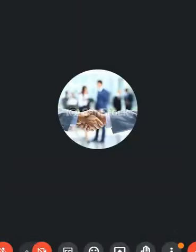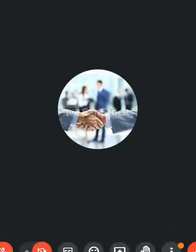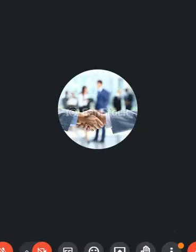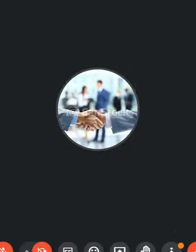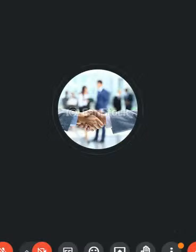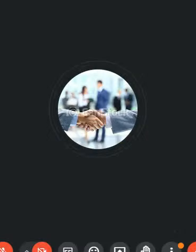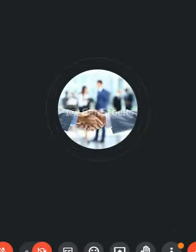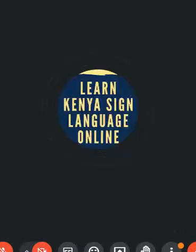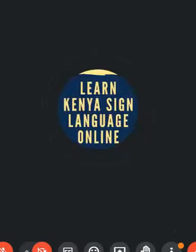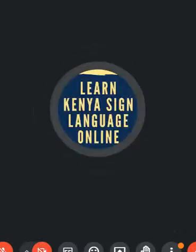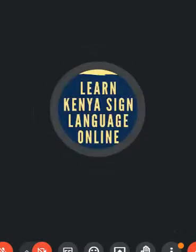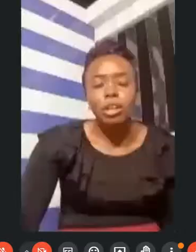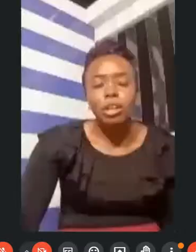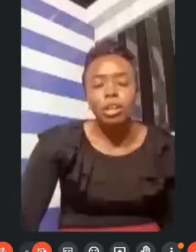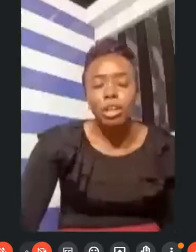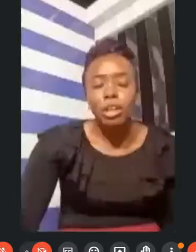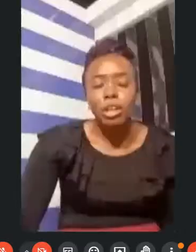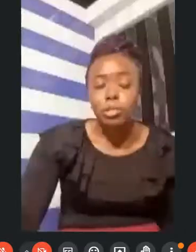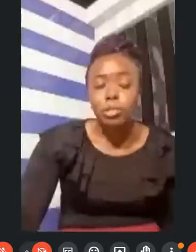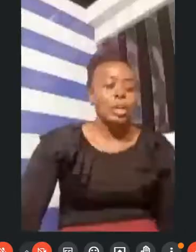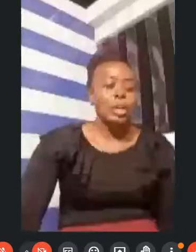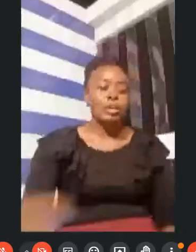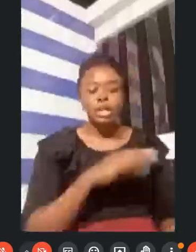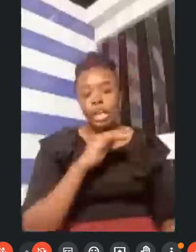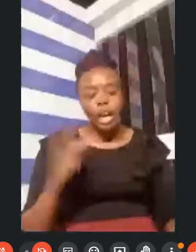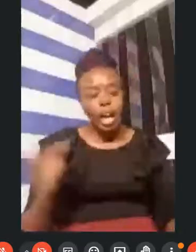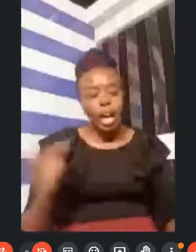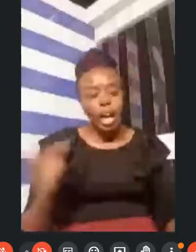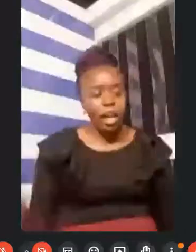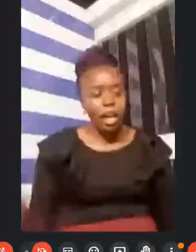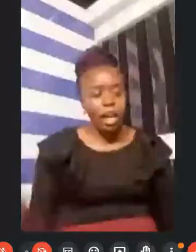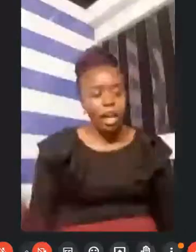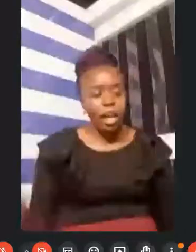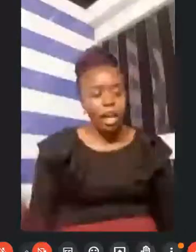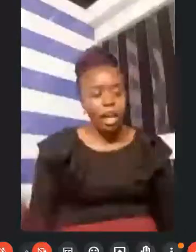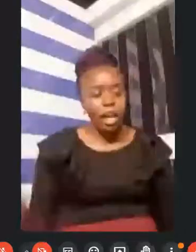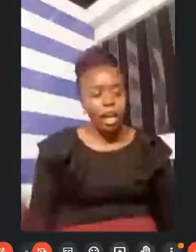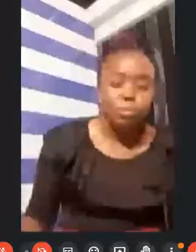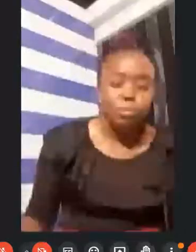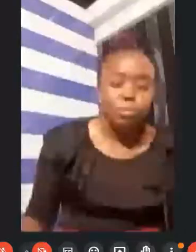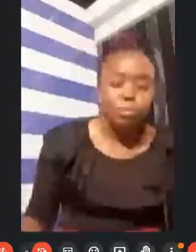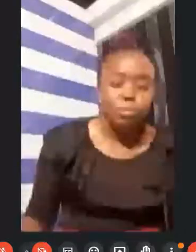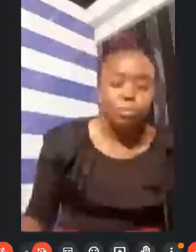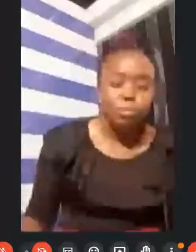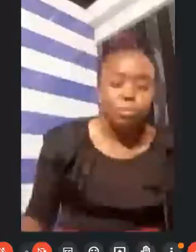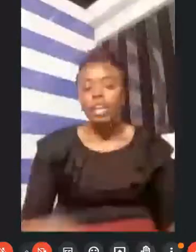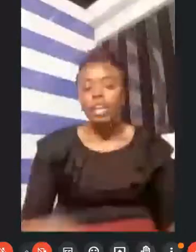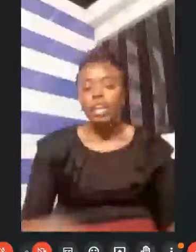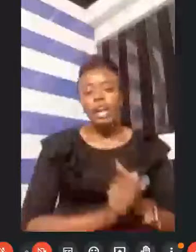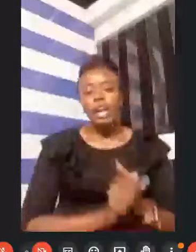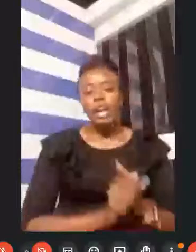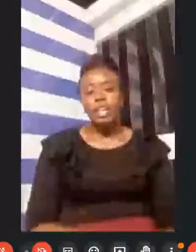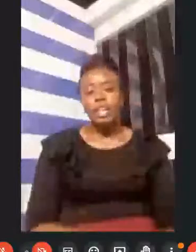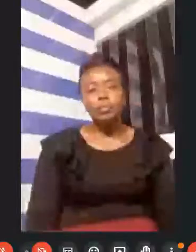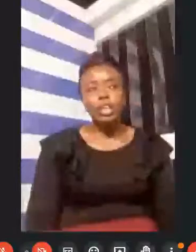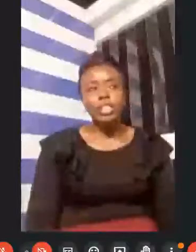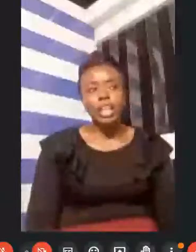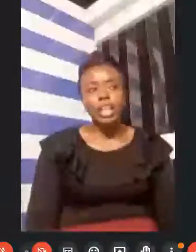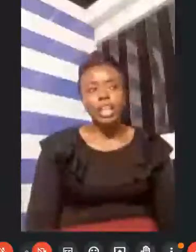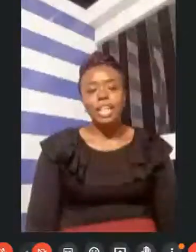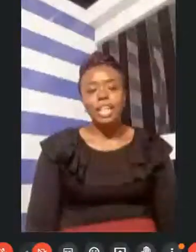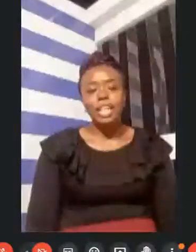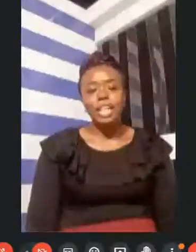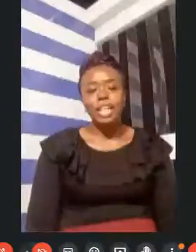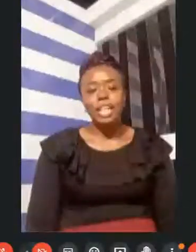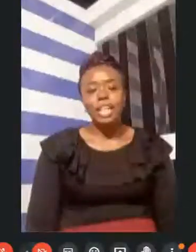What if a number has a decimal point? Oh, thank you for reminding me. I had forgotten. So if a number has